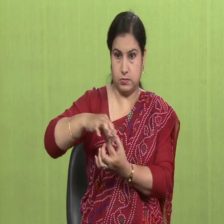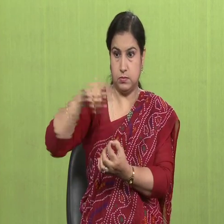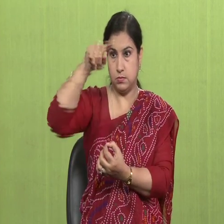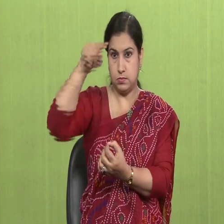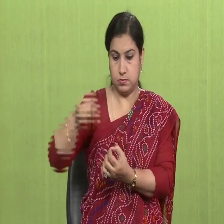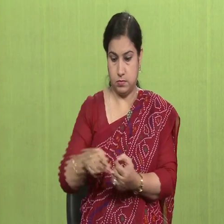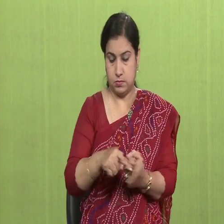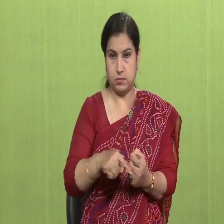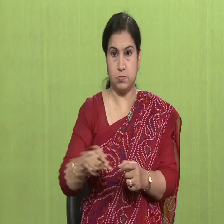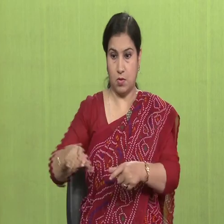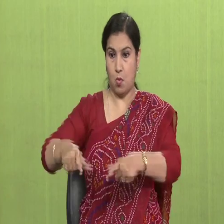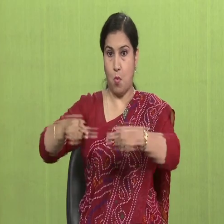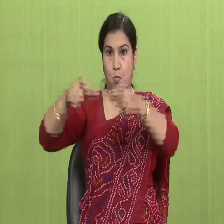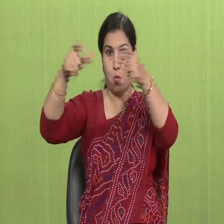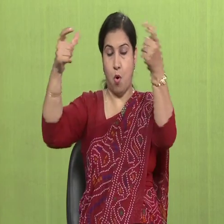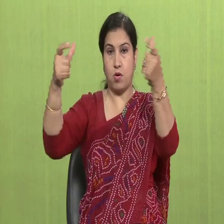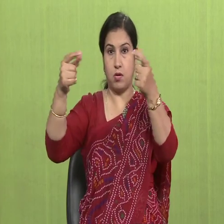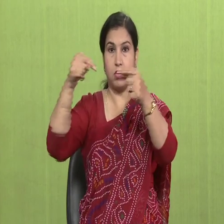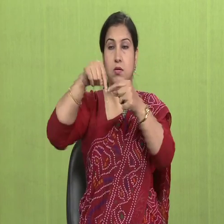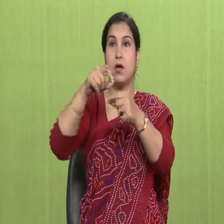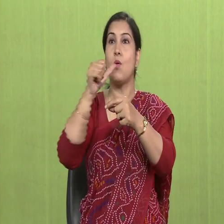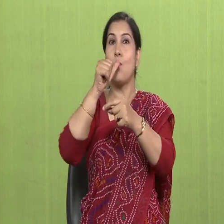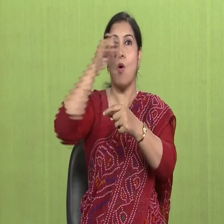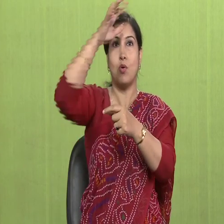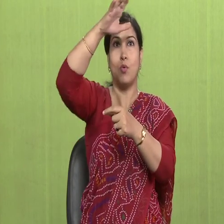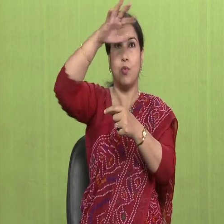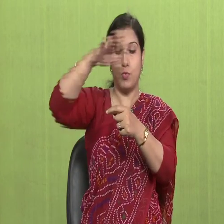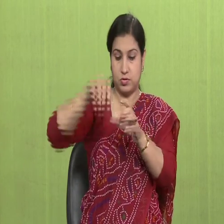by drawing water up from the ground